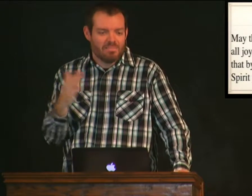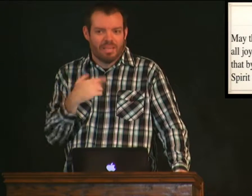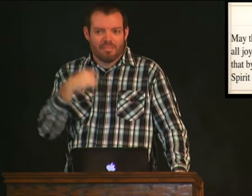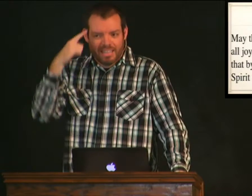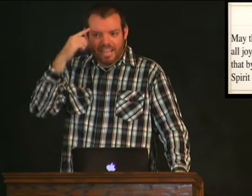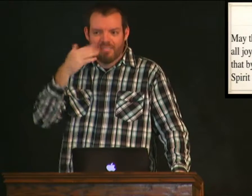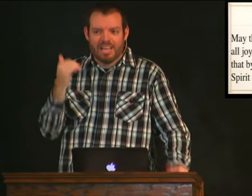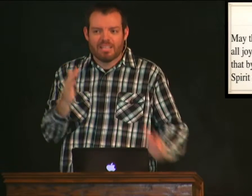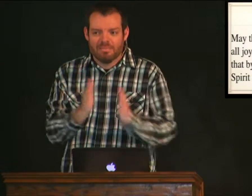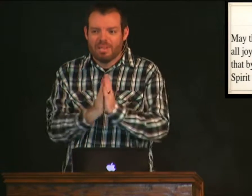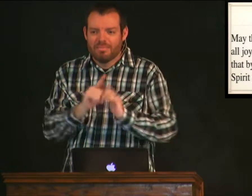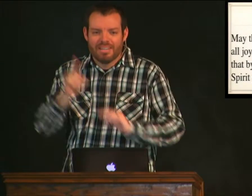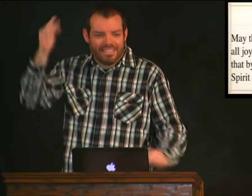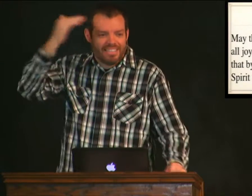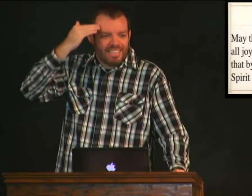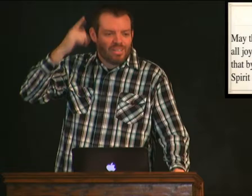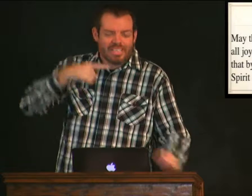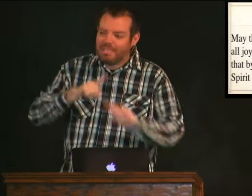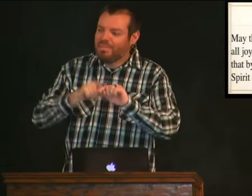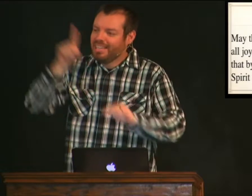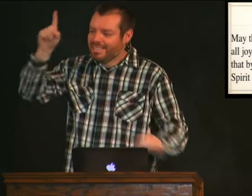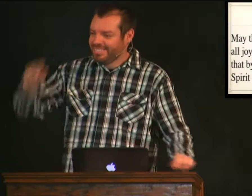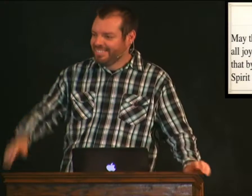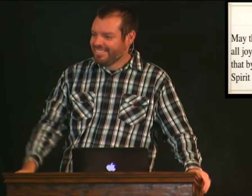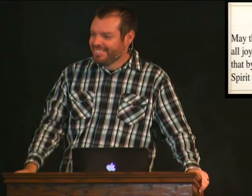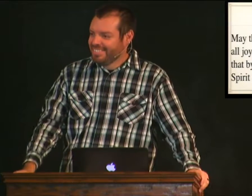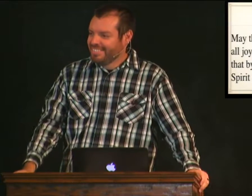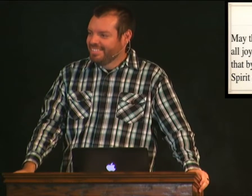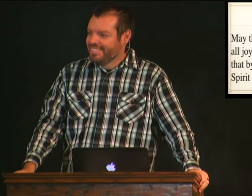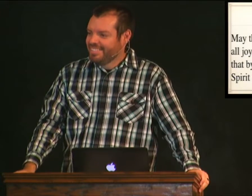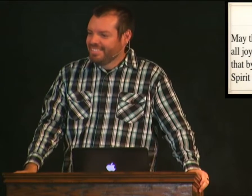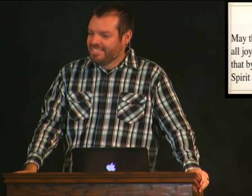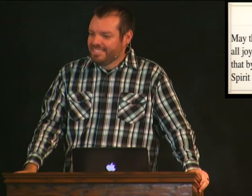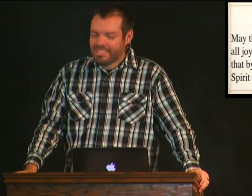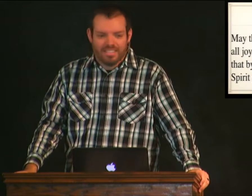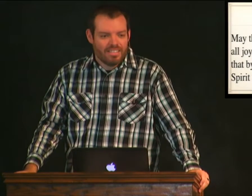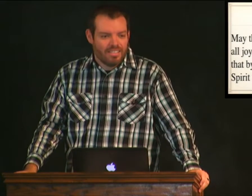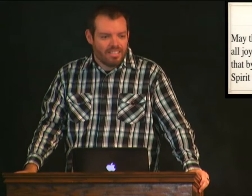I tend to pray, but I think I forgot to pray, but he knows I depend on him.